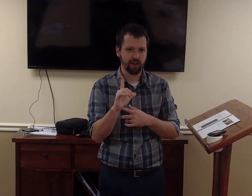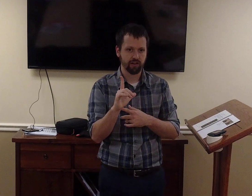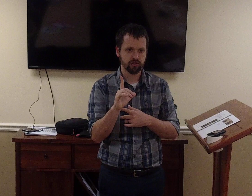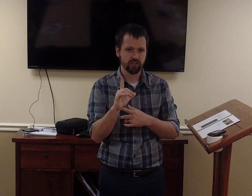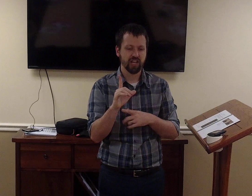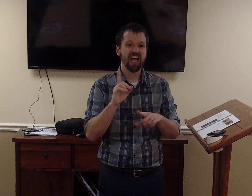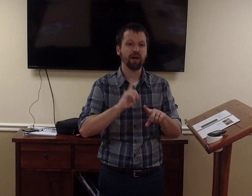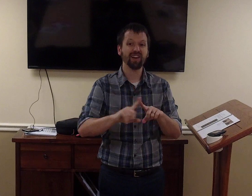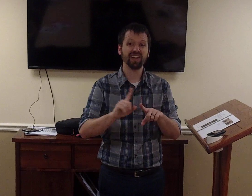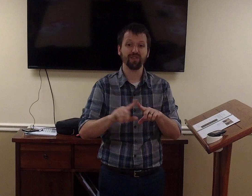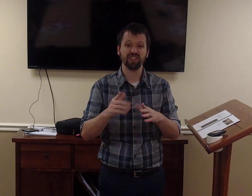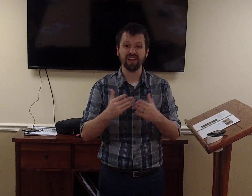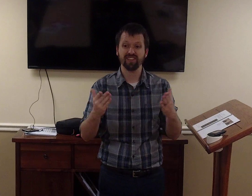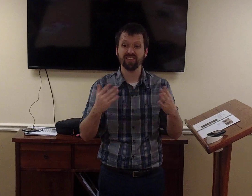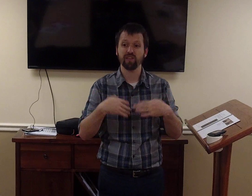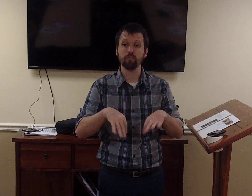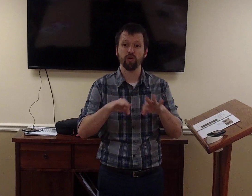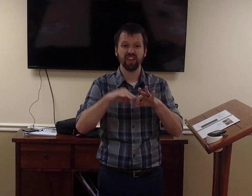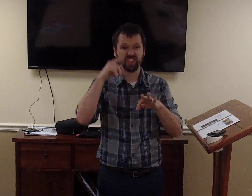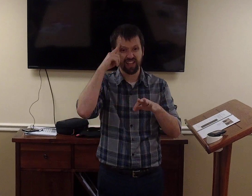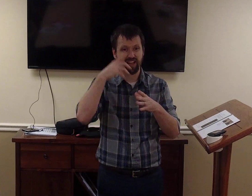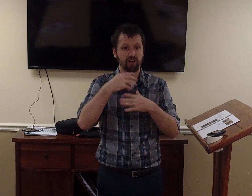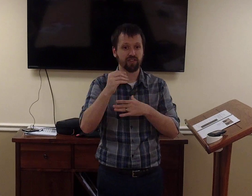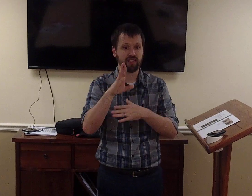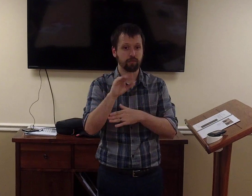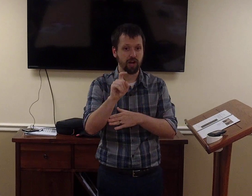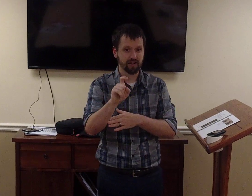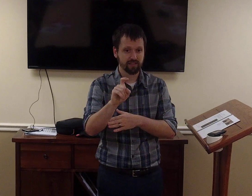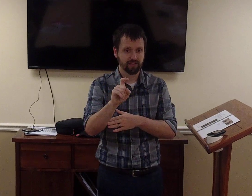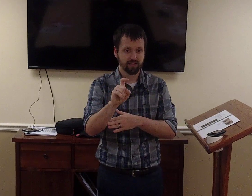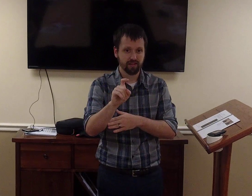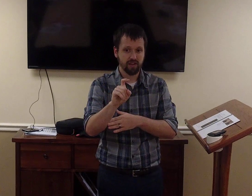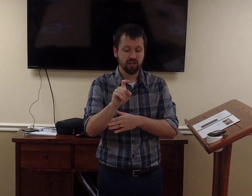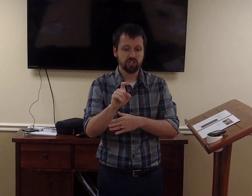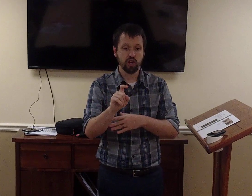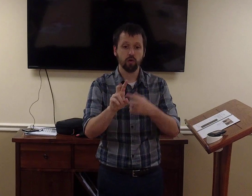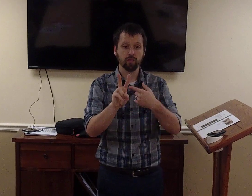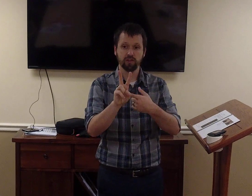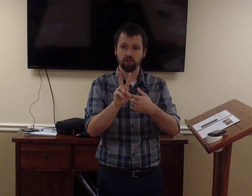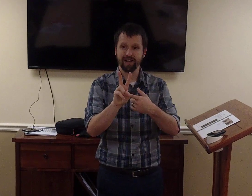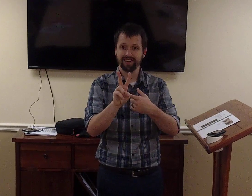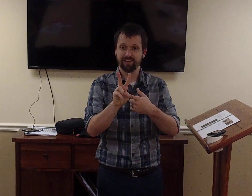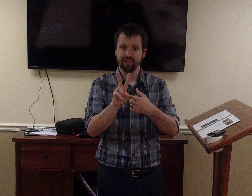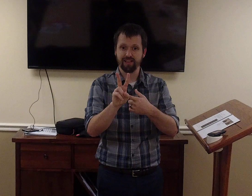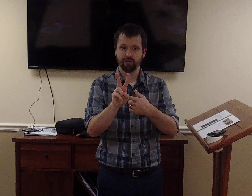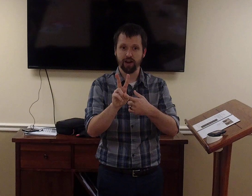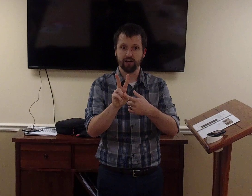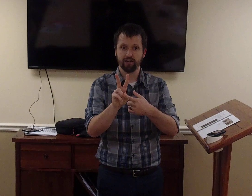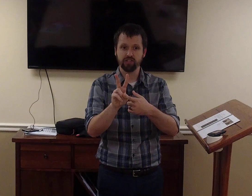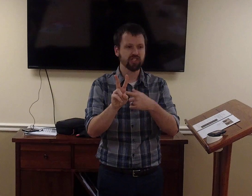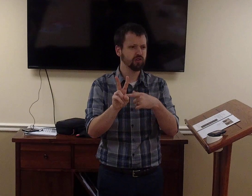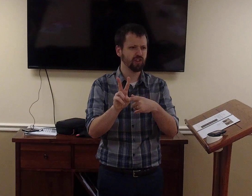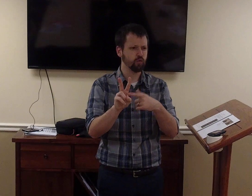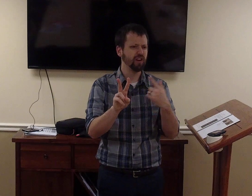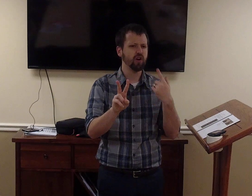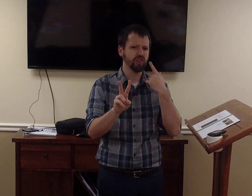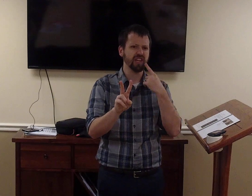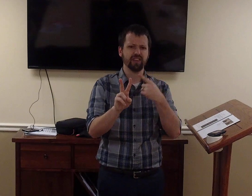classifiers, how many different things, because it's important to think outside the box. So let's go back to this classifier. Let's just do this one. What do y'all think this